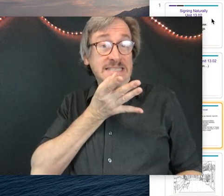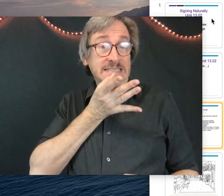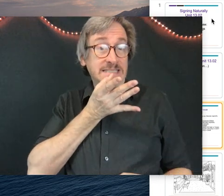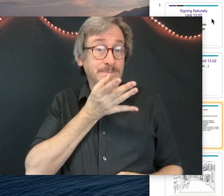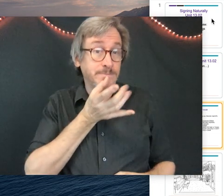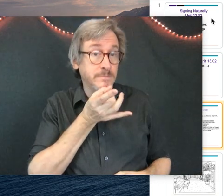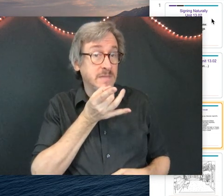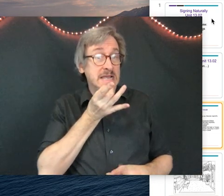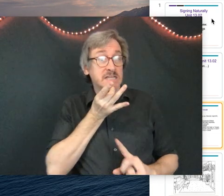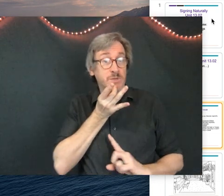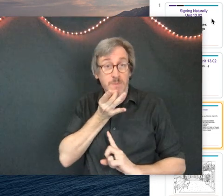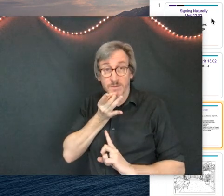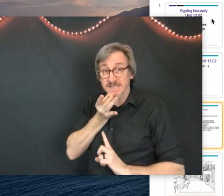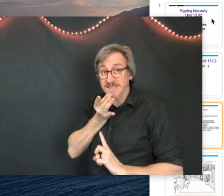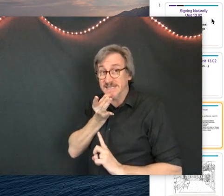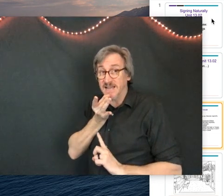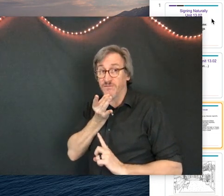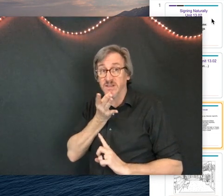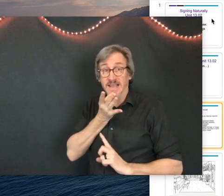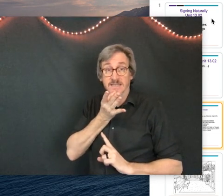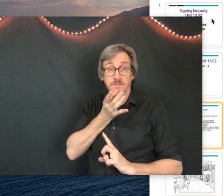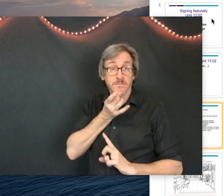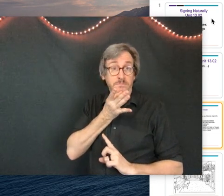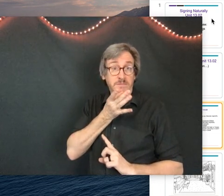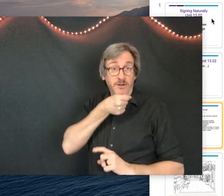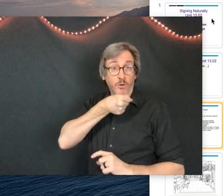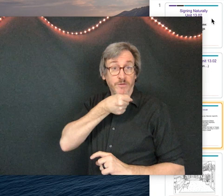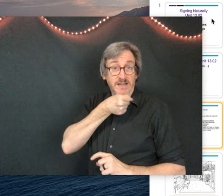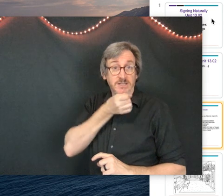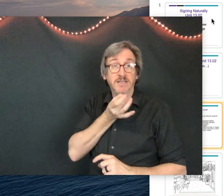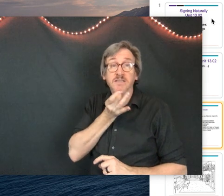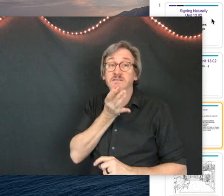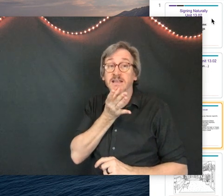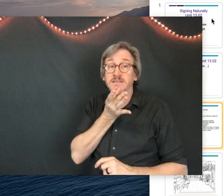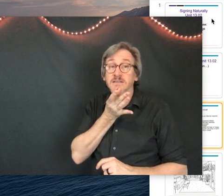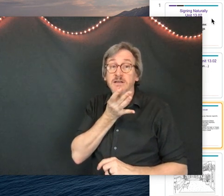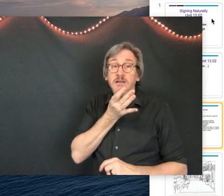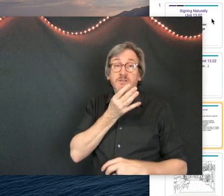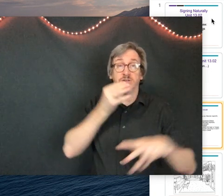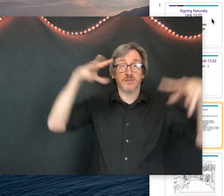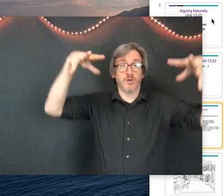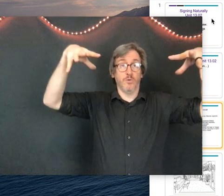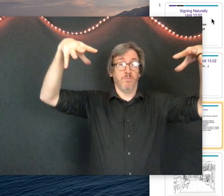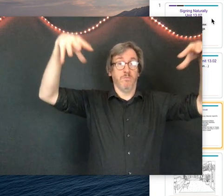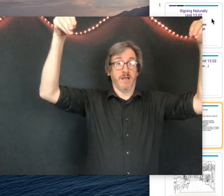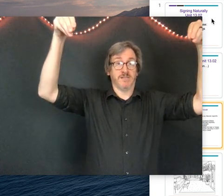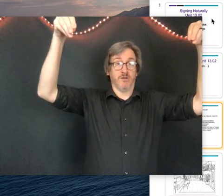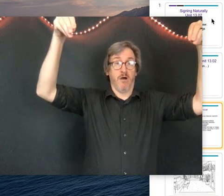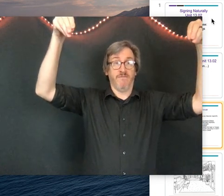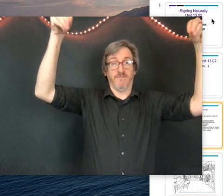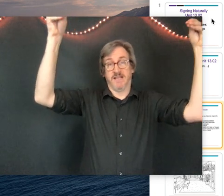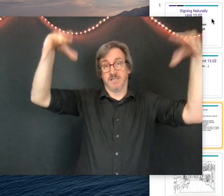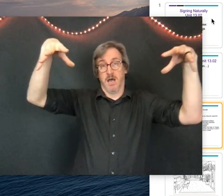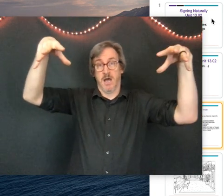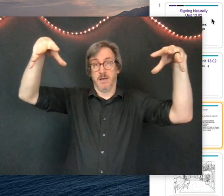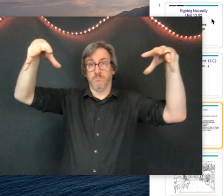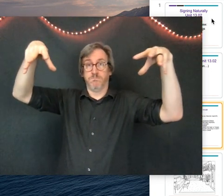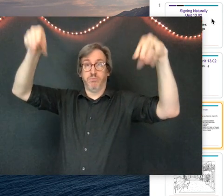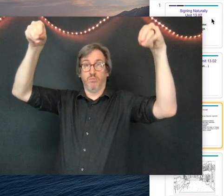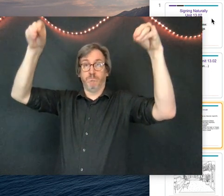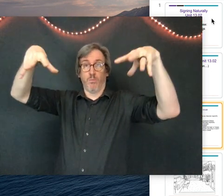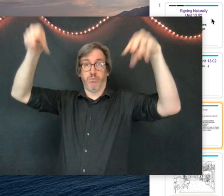Light. So remember, this is the sign for light, like you hold the flashlight, light. There's also lights off, lights